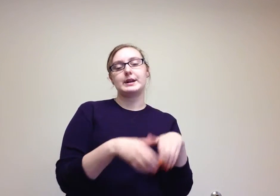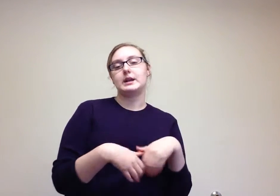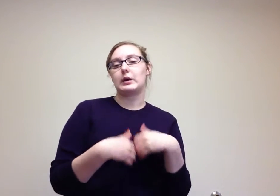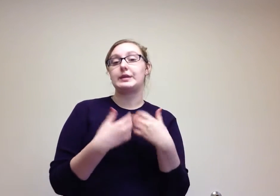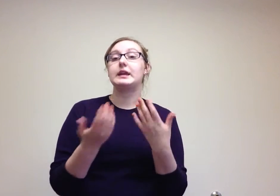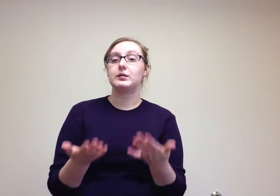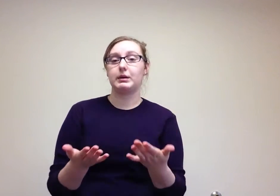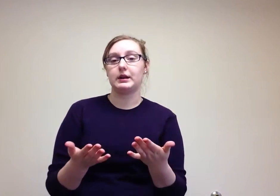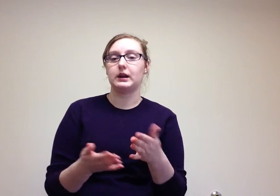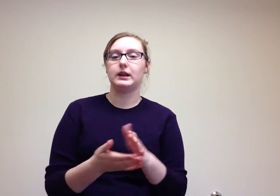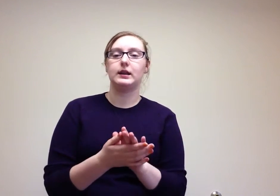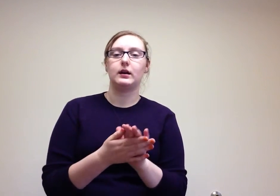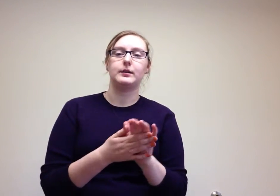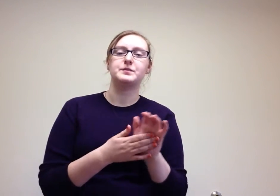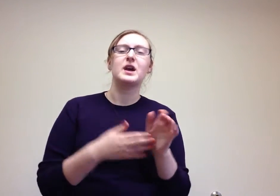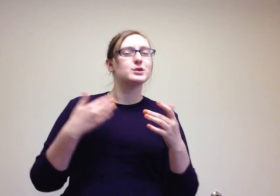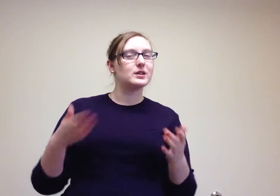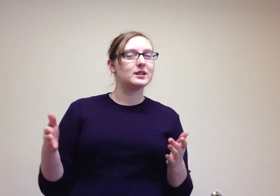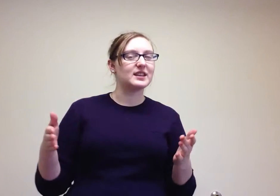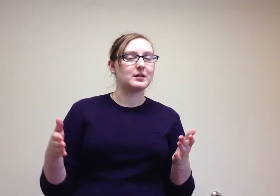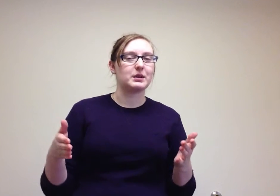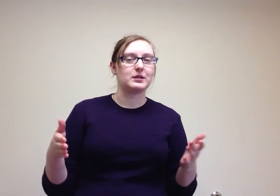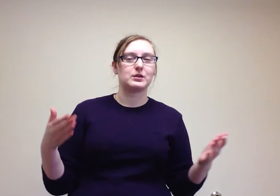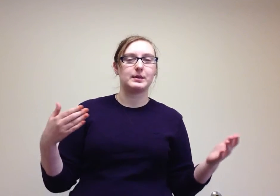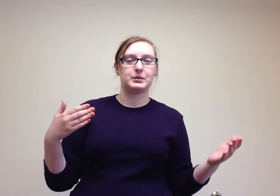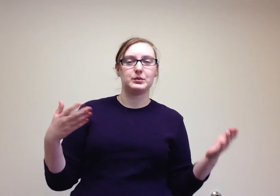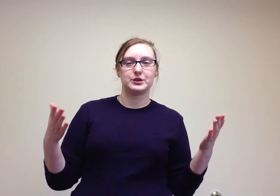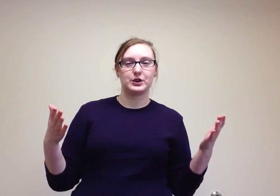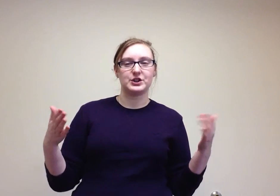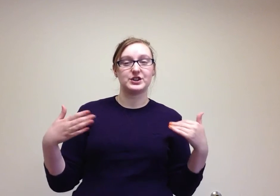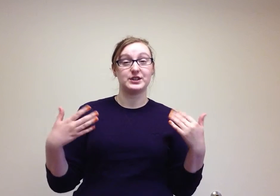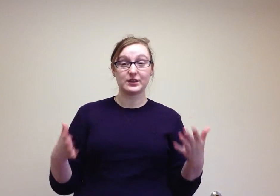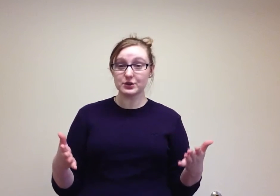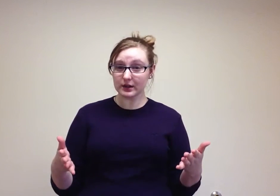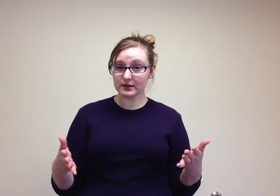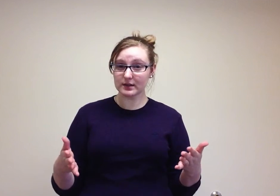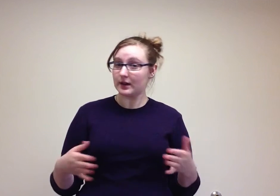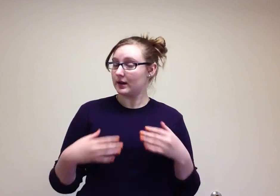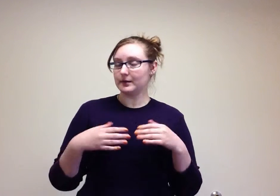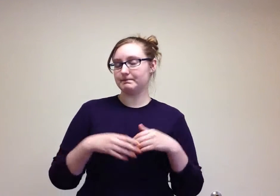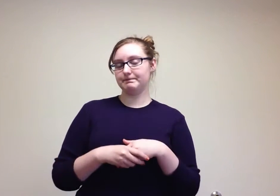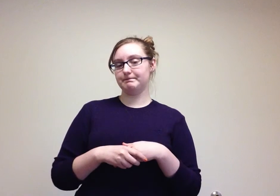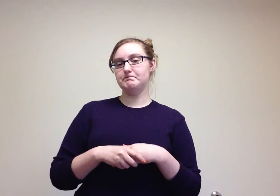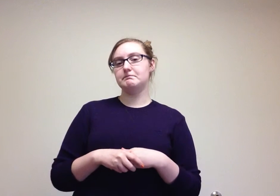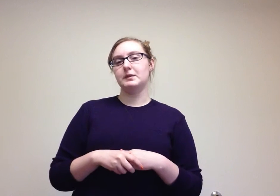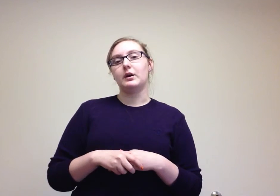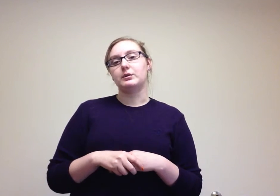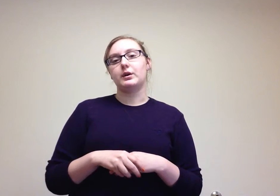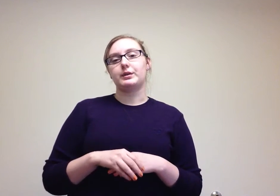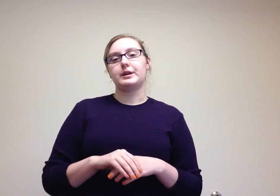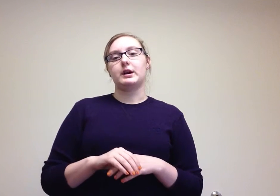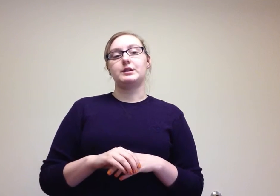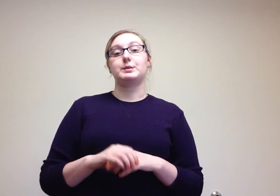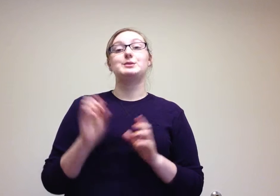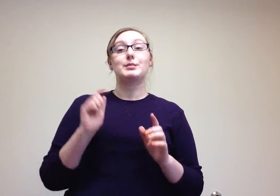ring, or the kingpin, do you think the kingpin or the people who are in charge actually take the drugs? No, they're way too smart